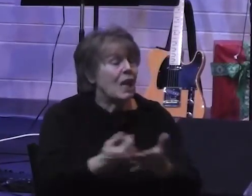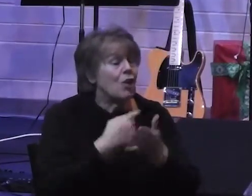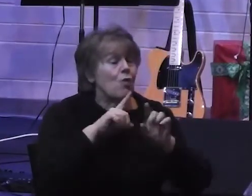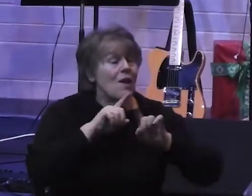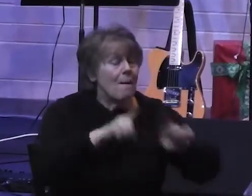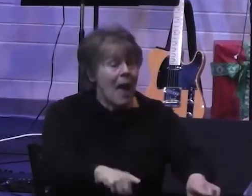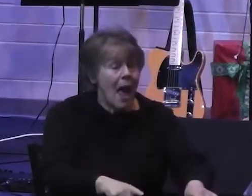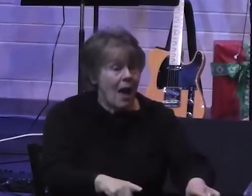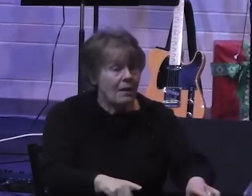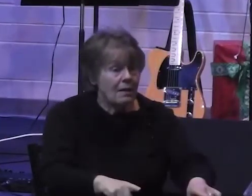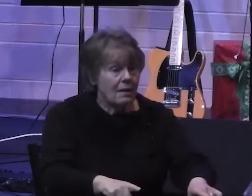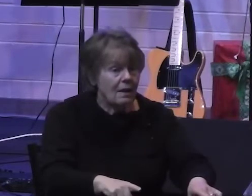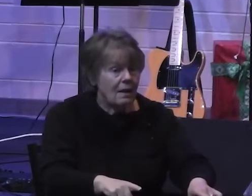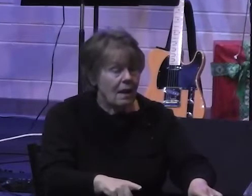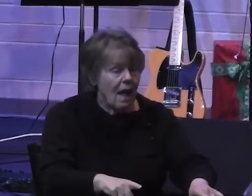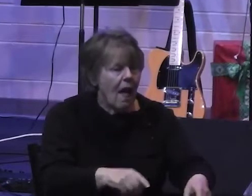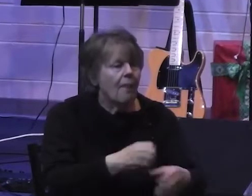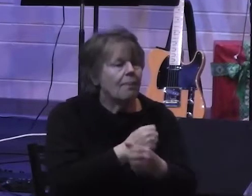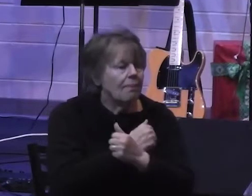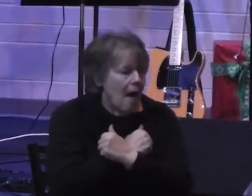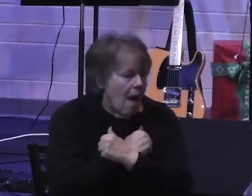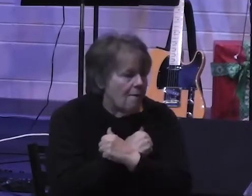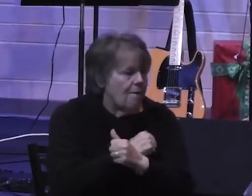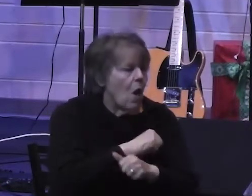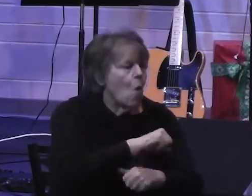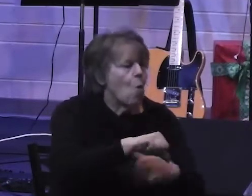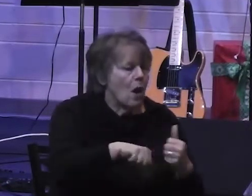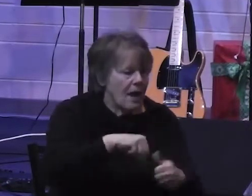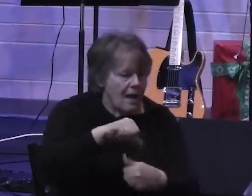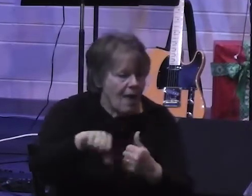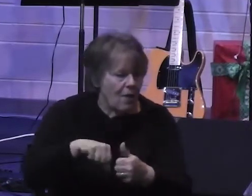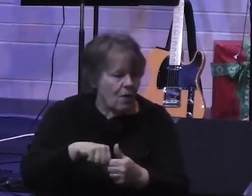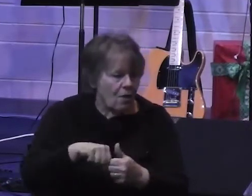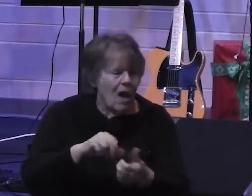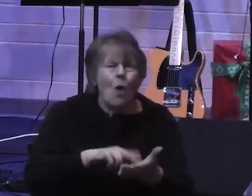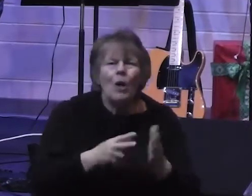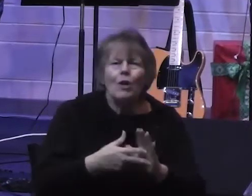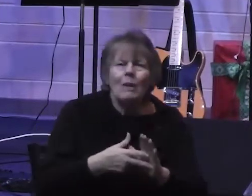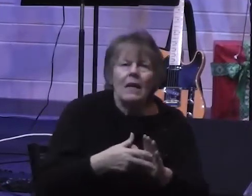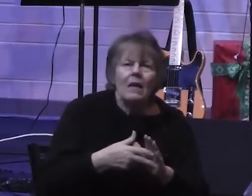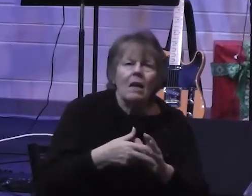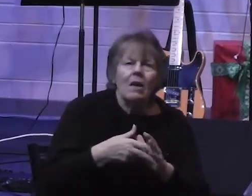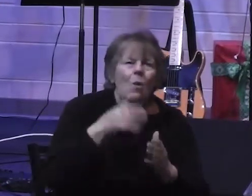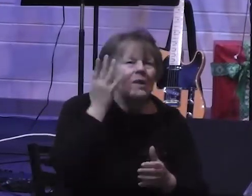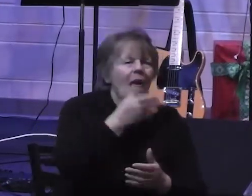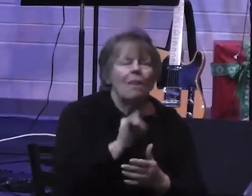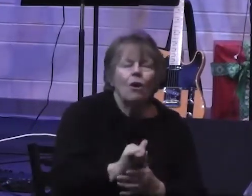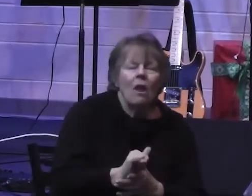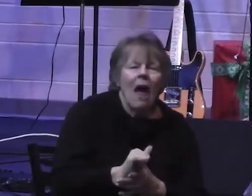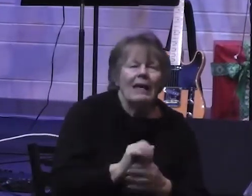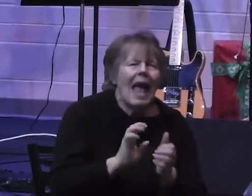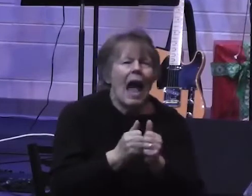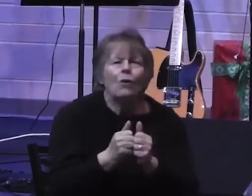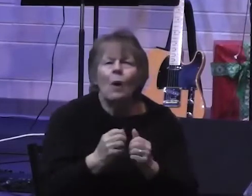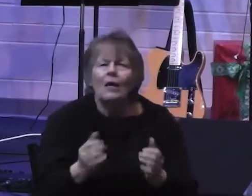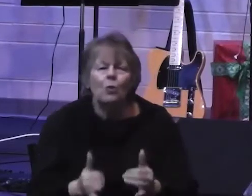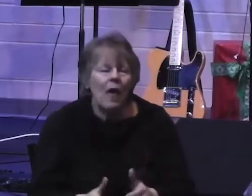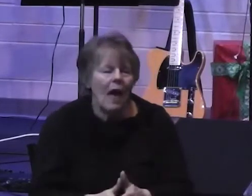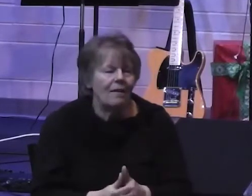Love one another. What do you mean? What does that look like? How do I do that? Okay, let me tell